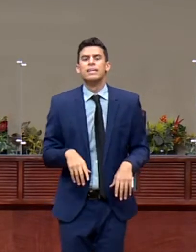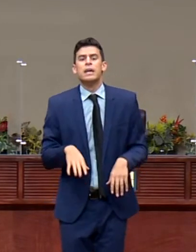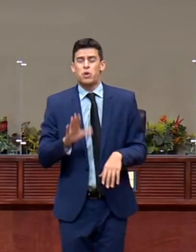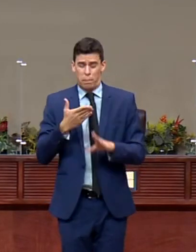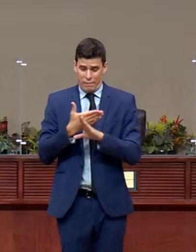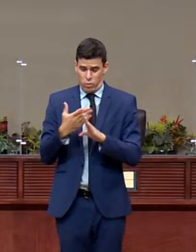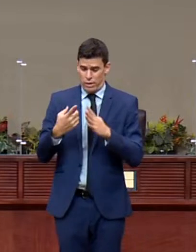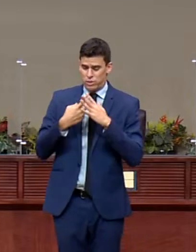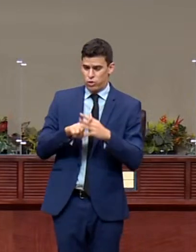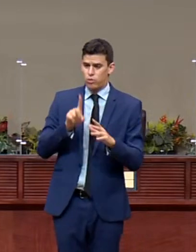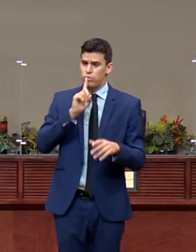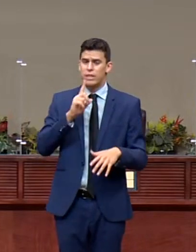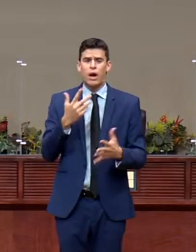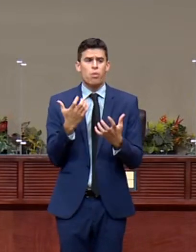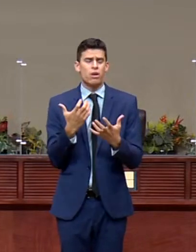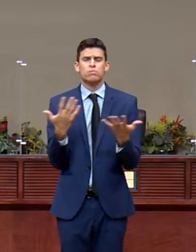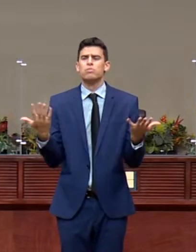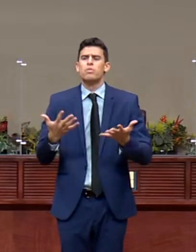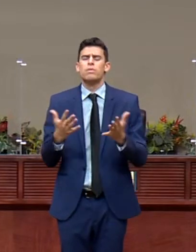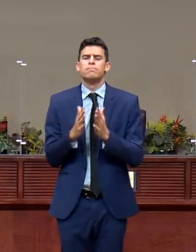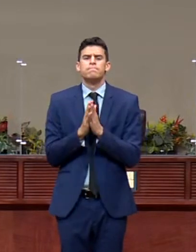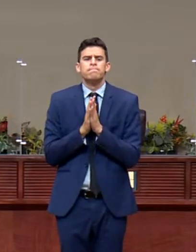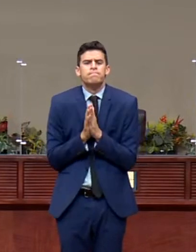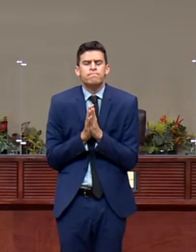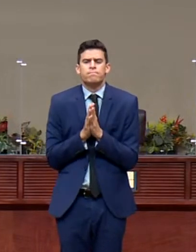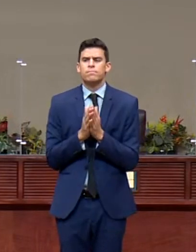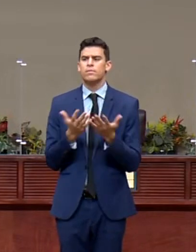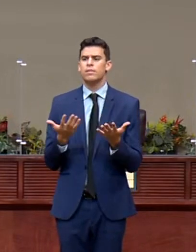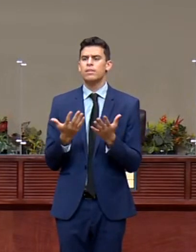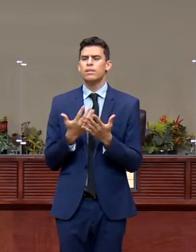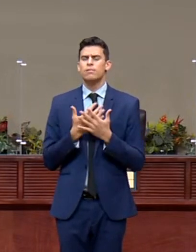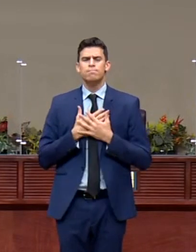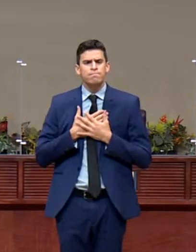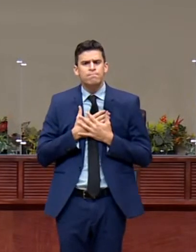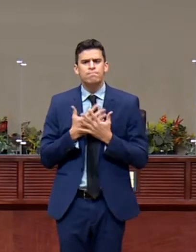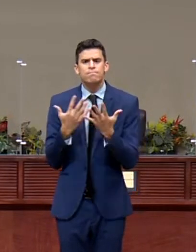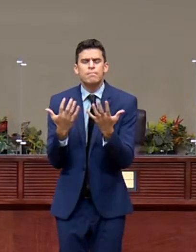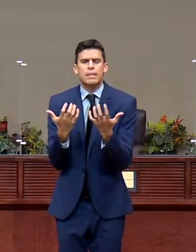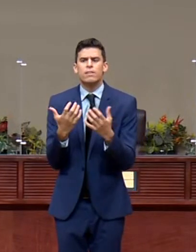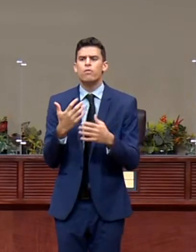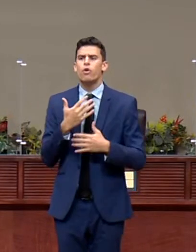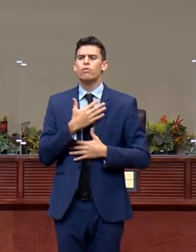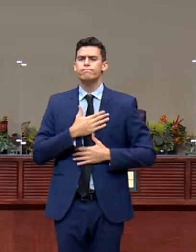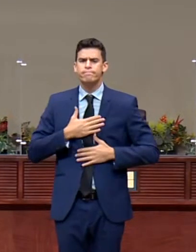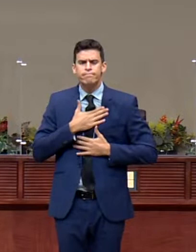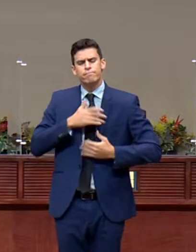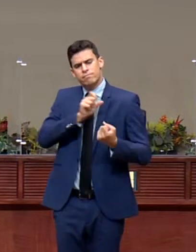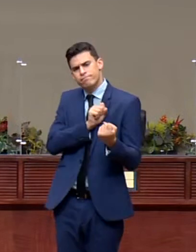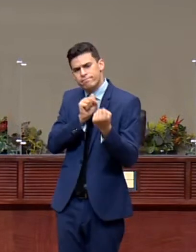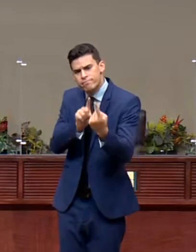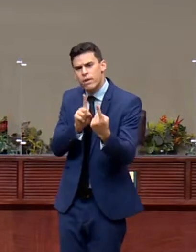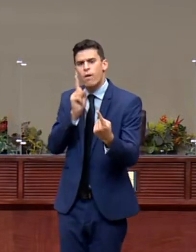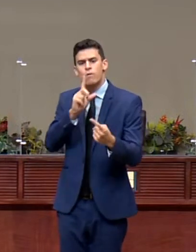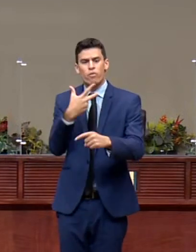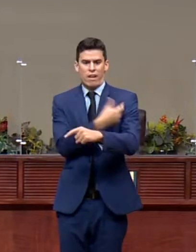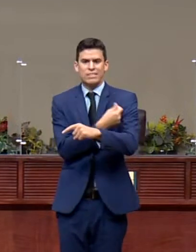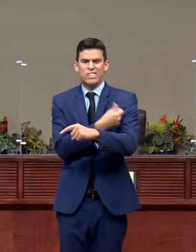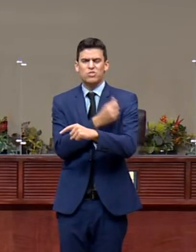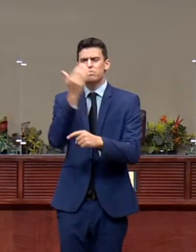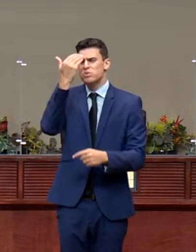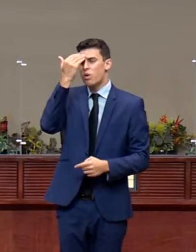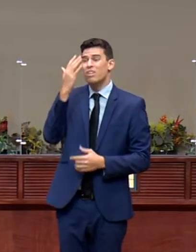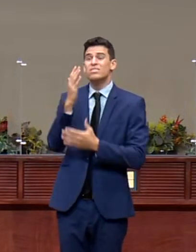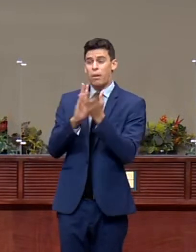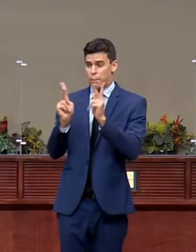want to start with a plea for some compassion around the vaccination topic. Compassion for people that